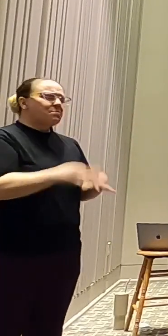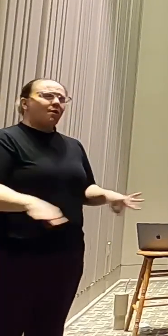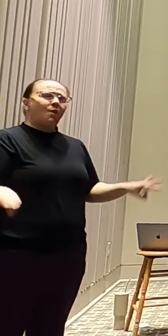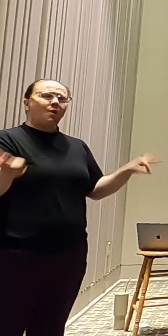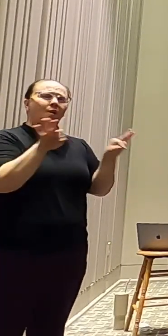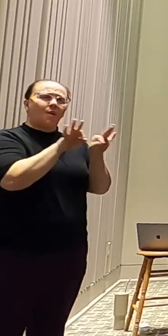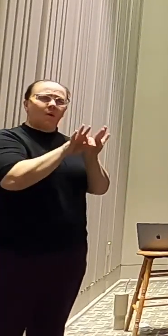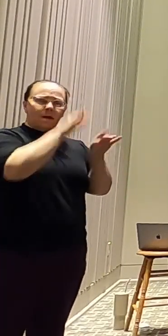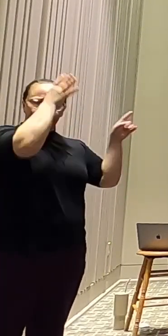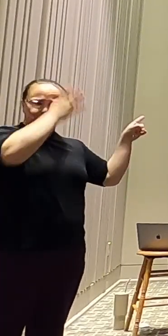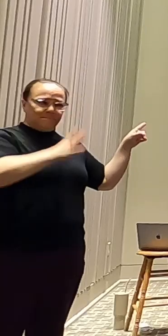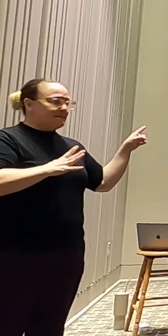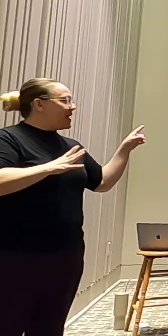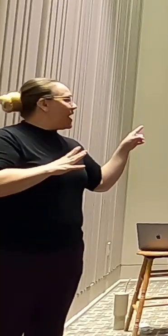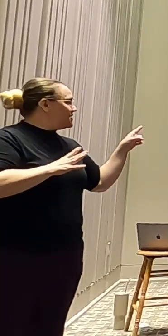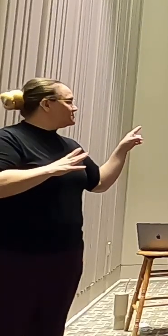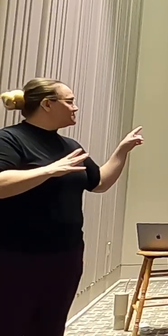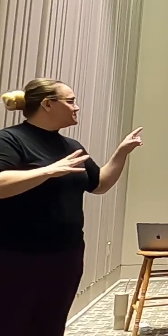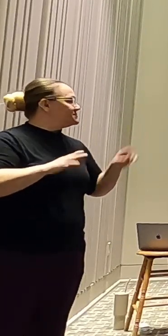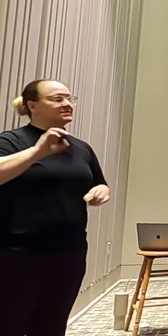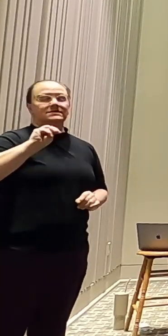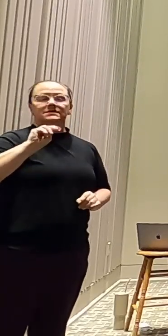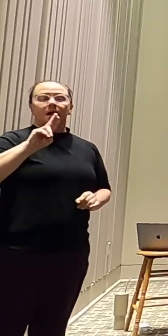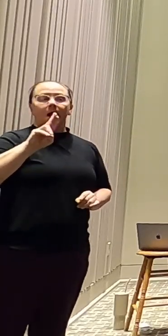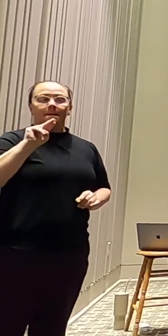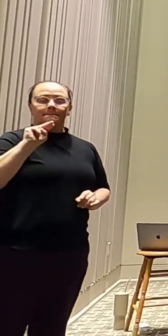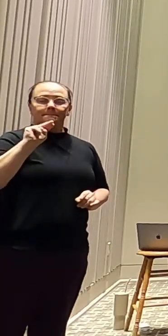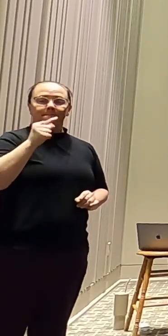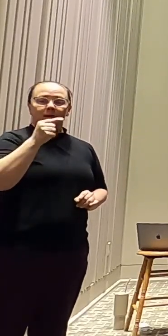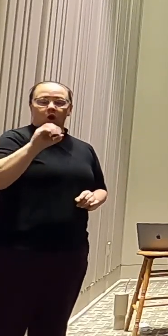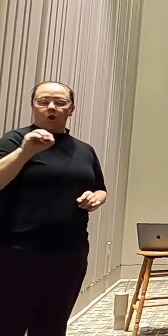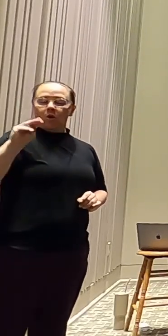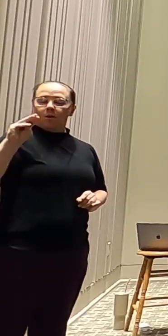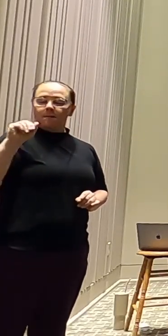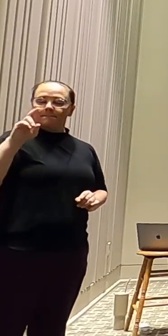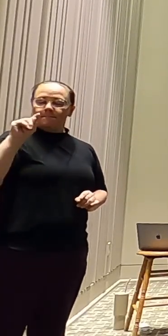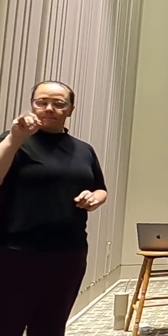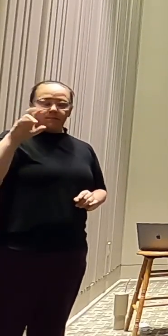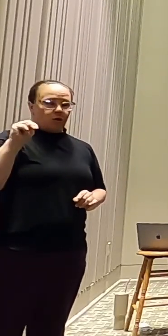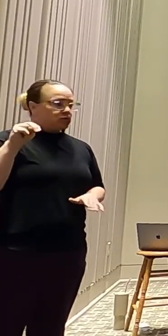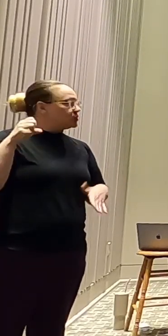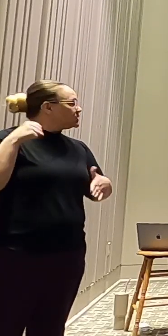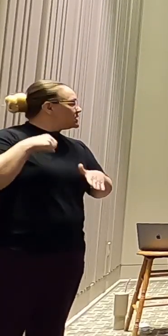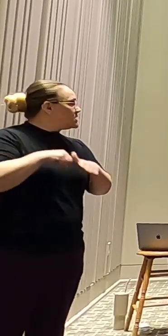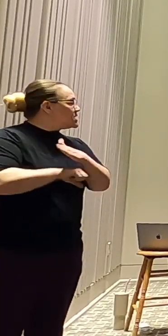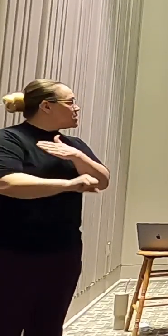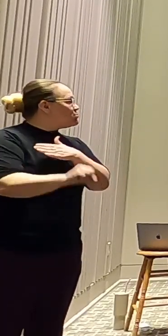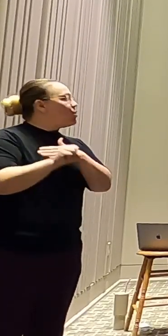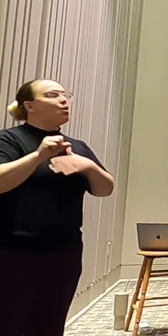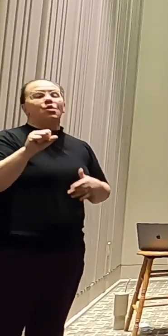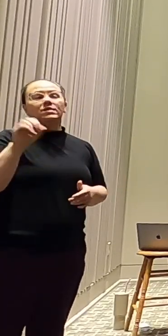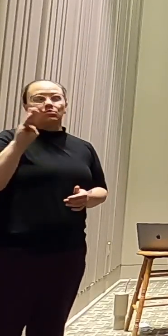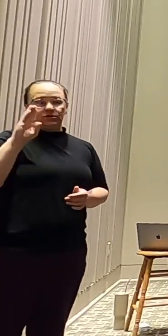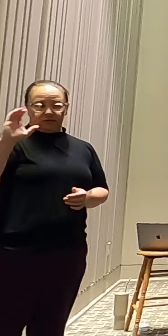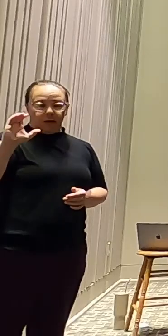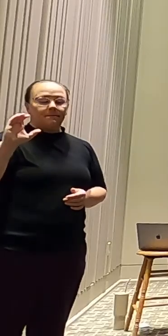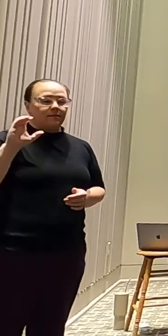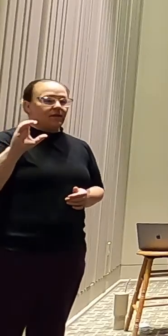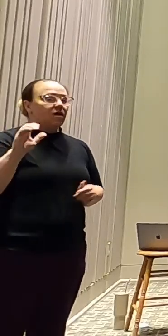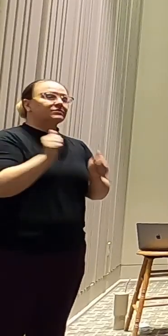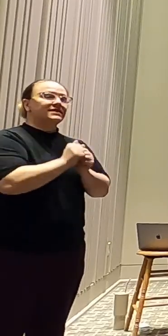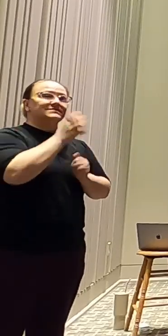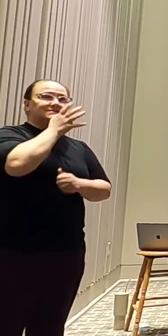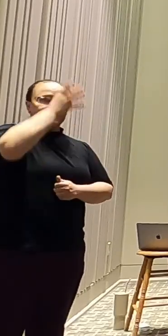Mungo Martin. So Martin was born in Fort Rupert, British Columbia in 1884 to parents of the Kwakiwak